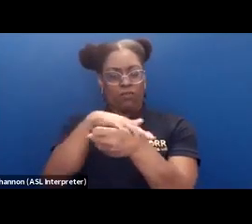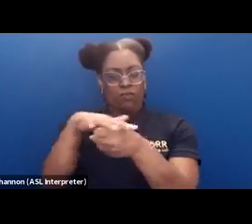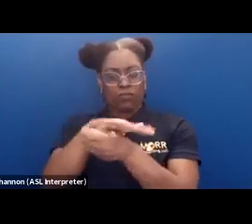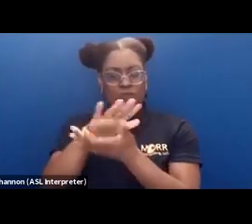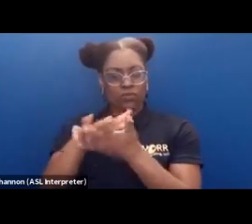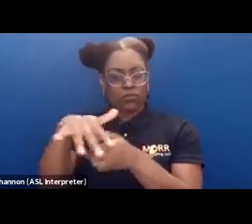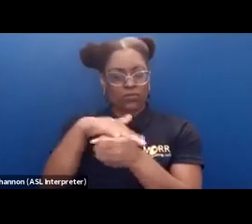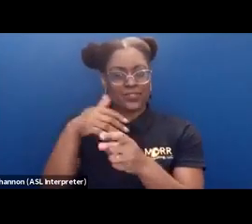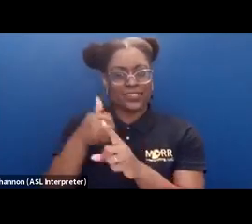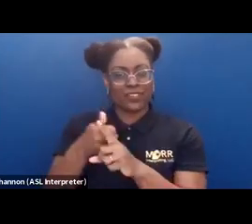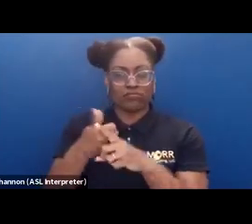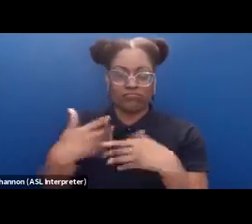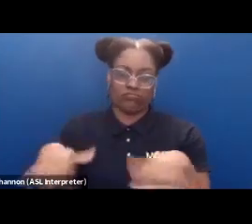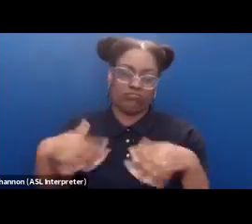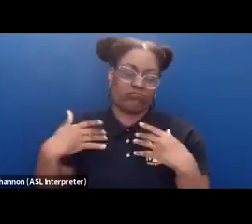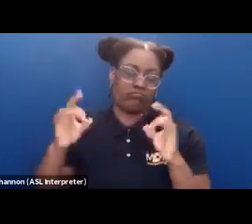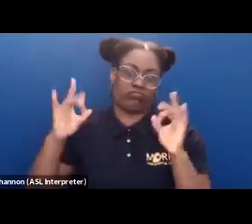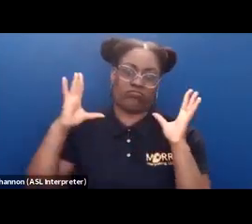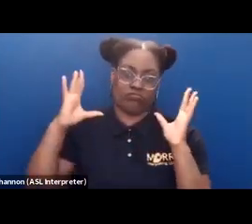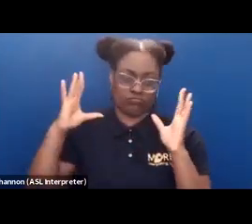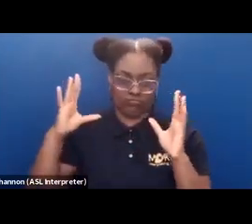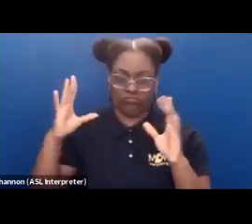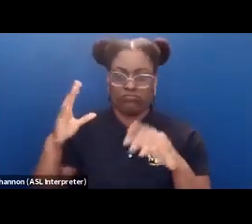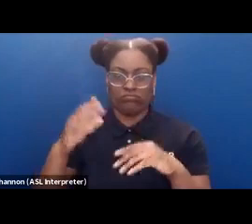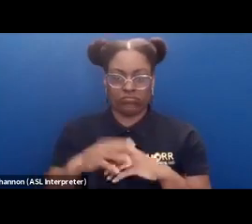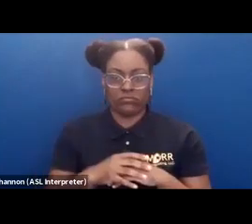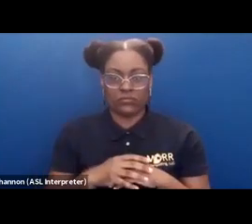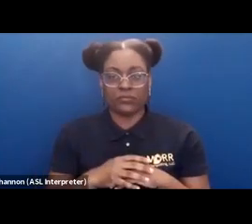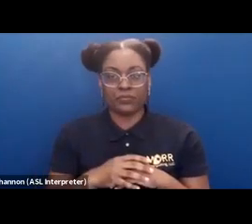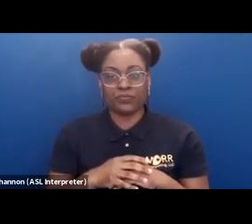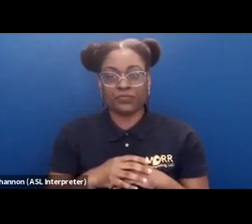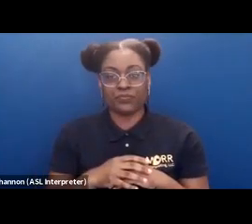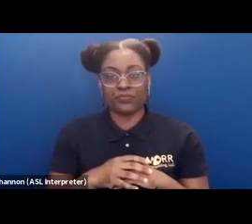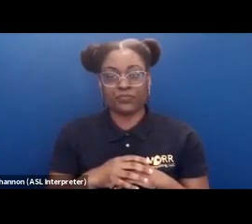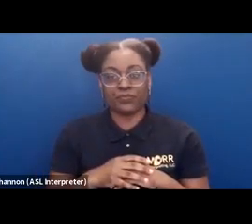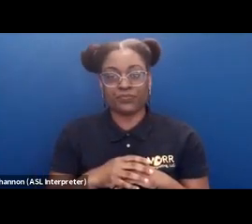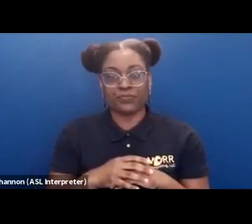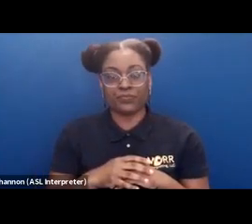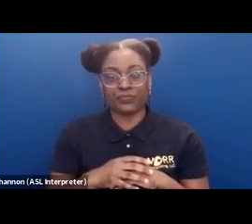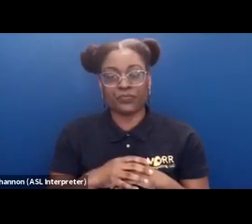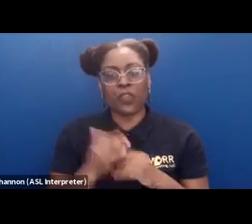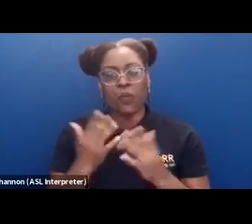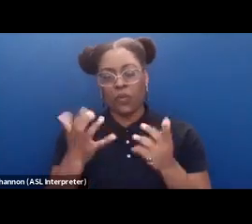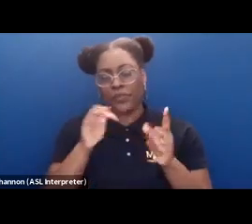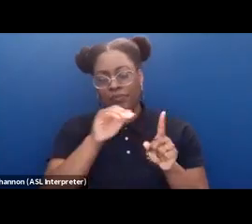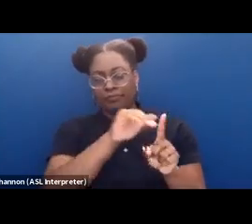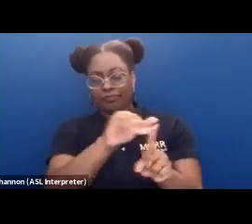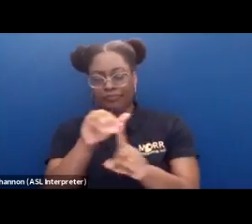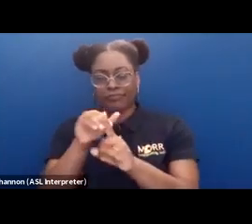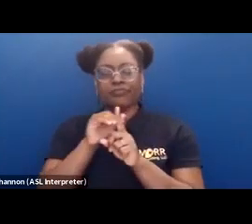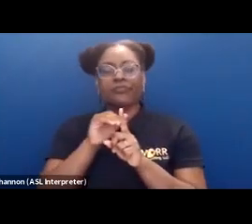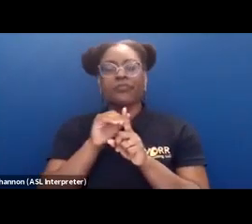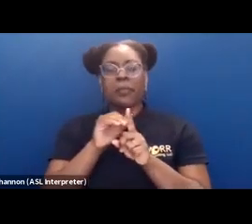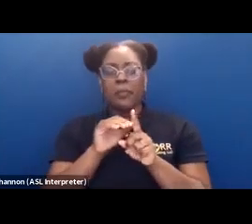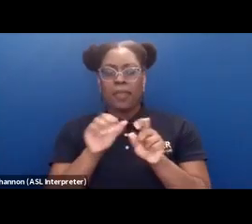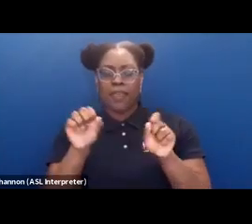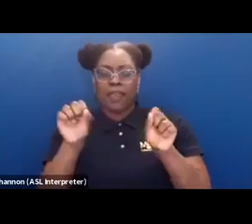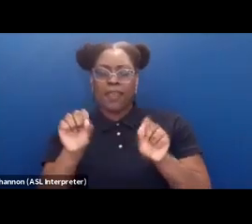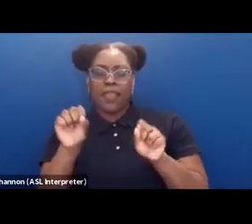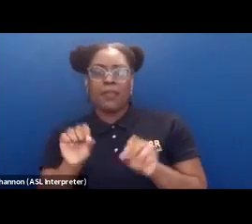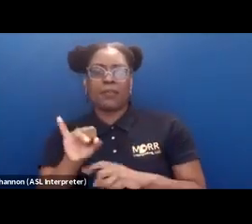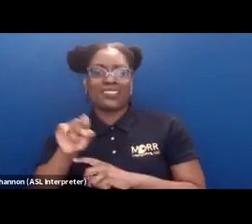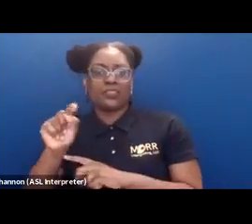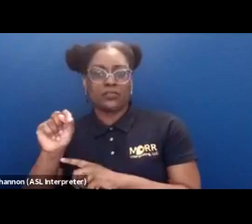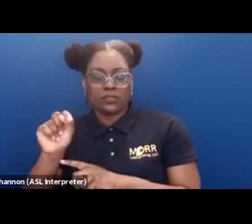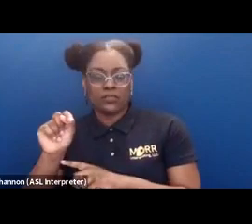Here too, I want to remind you that ableist understandings of disability are used